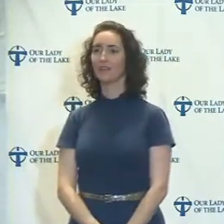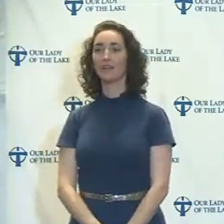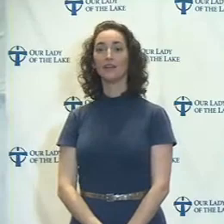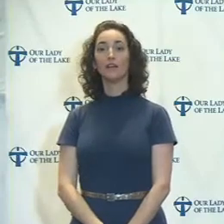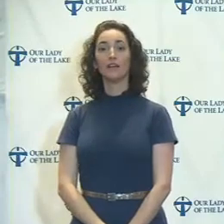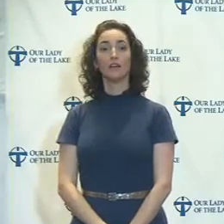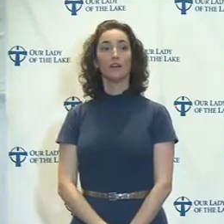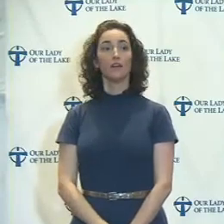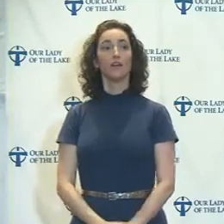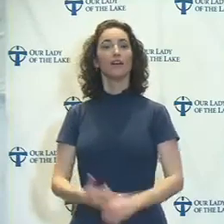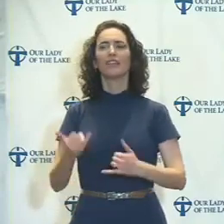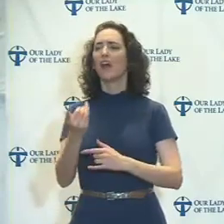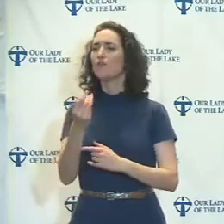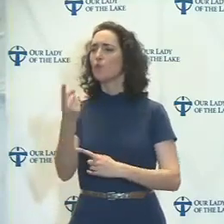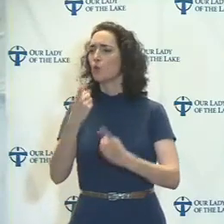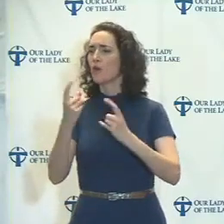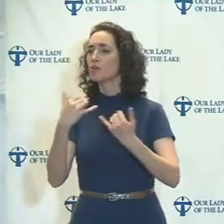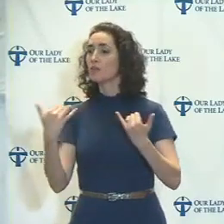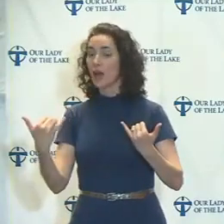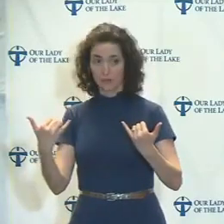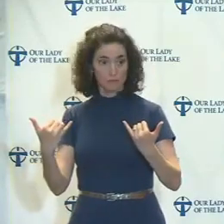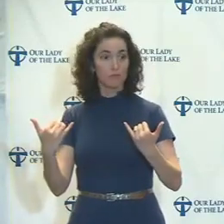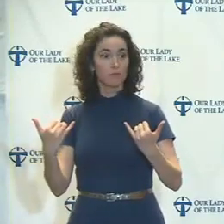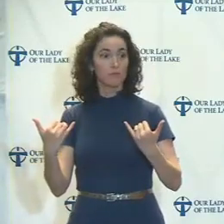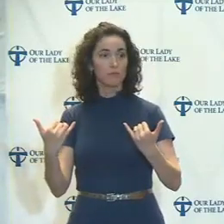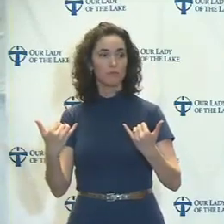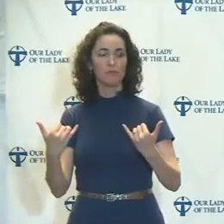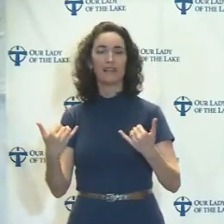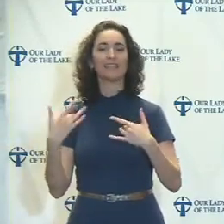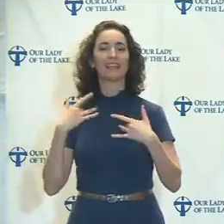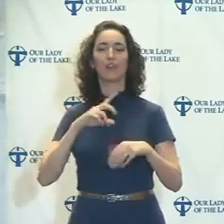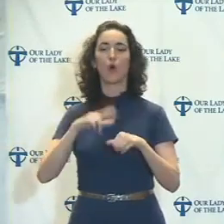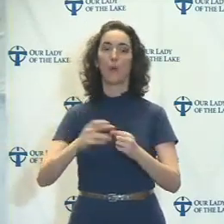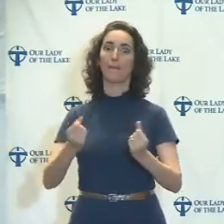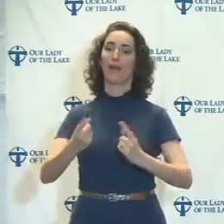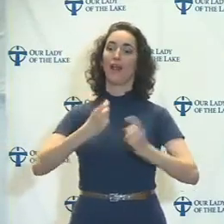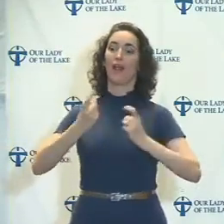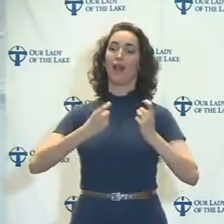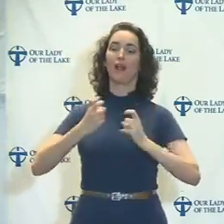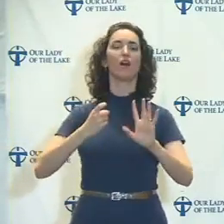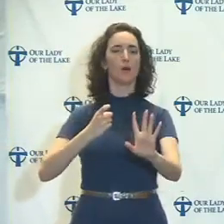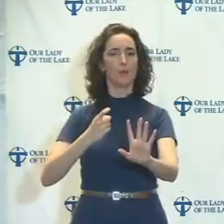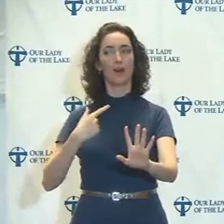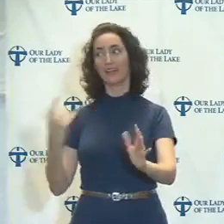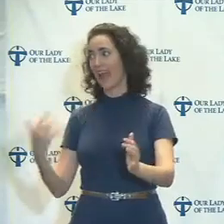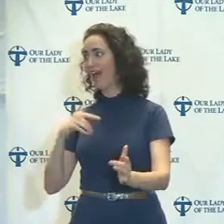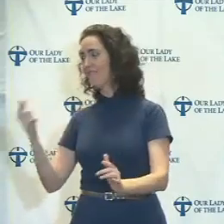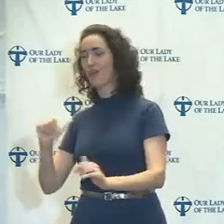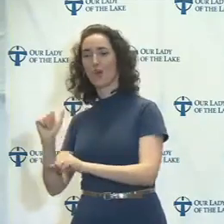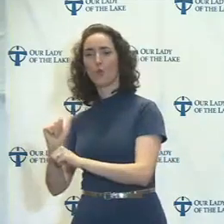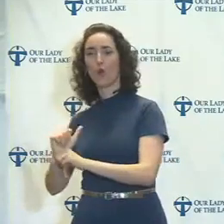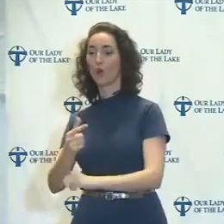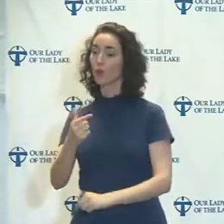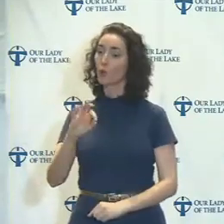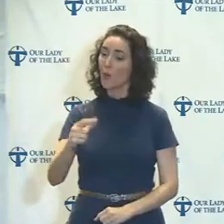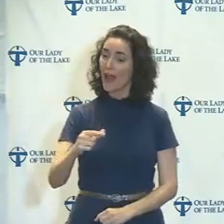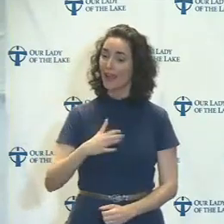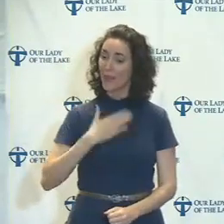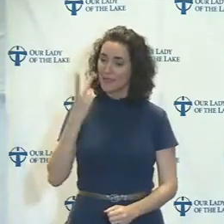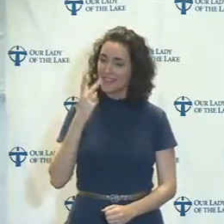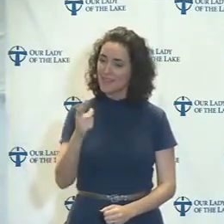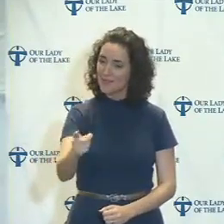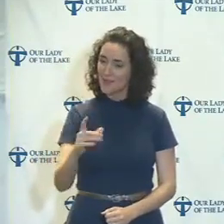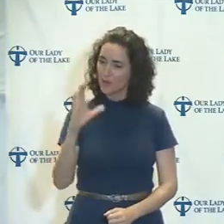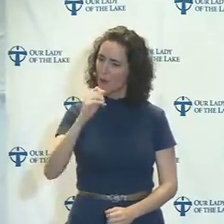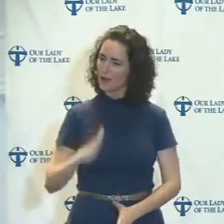I will take a few questions, and maybe not as many as normal because we got some more work to do here. Greg, it's good to see you, stranger. Thank